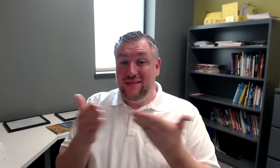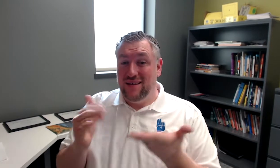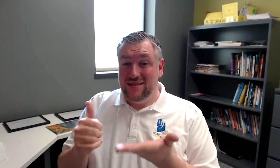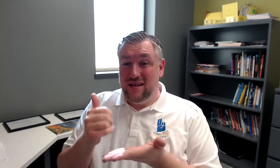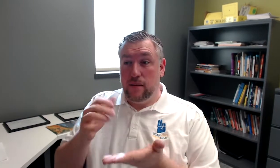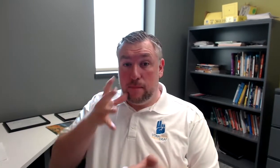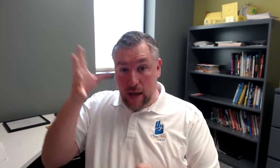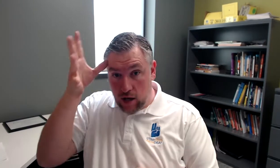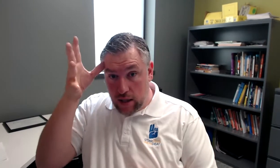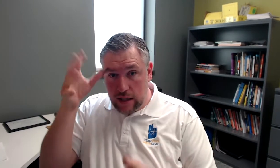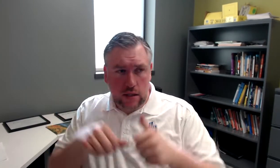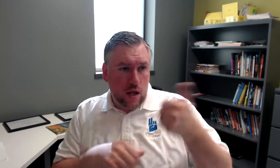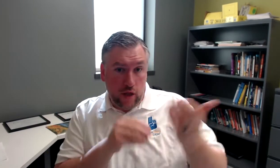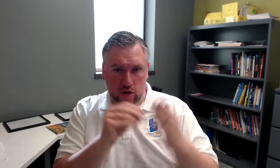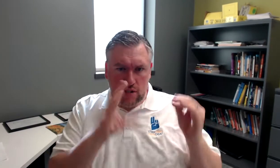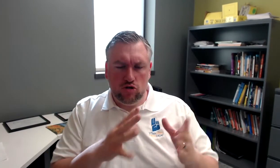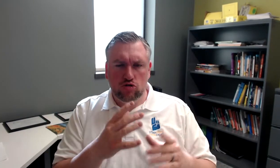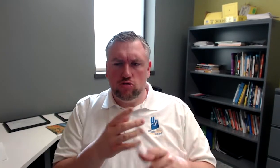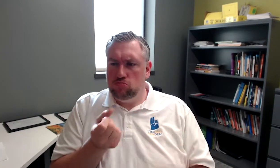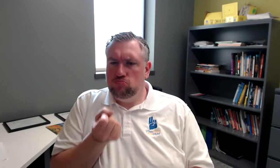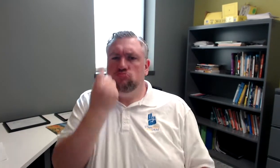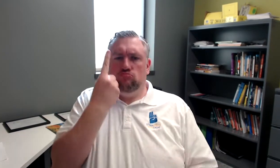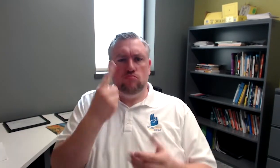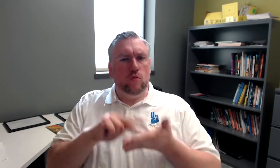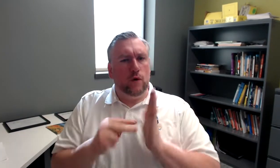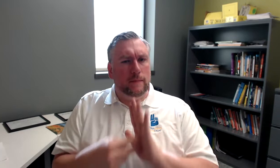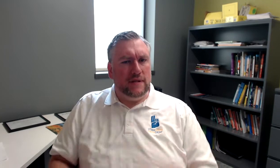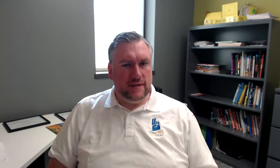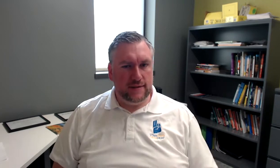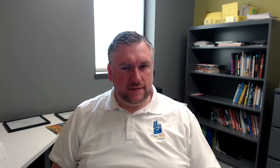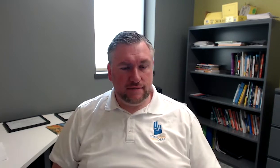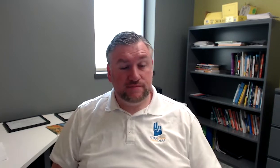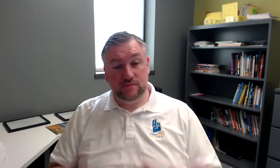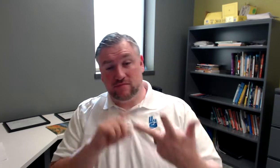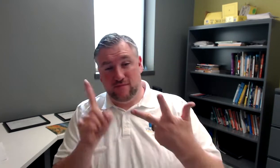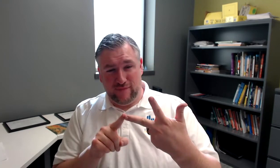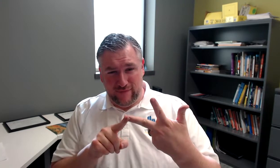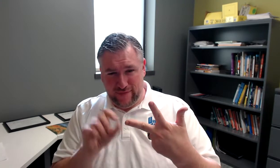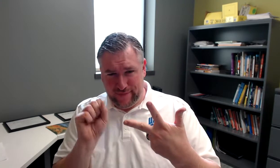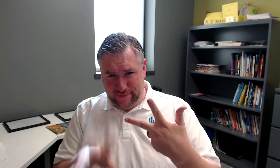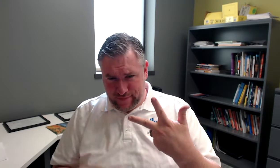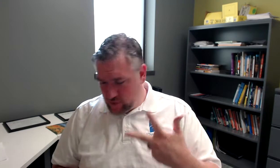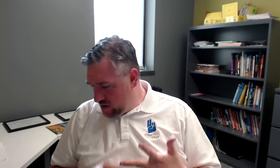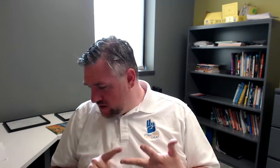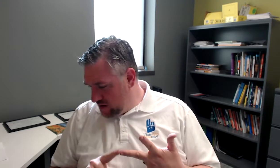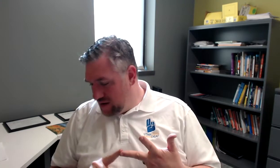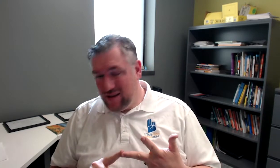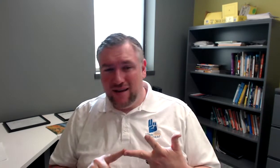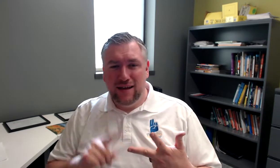measure. We also need to make sure that parents and others understand what those numbers mean. Last